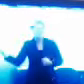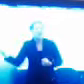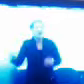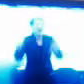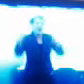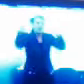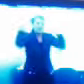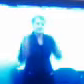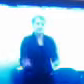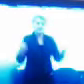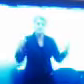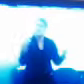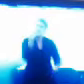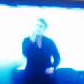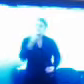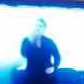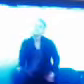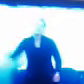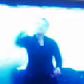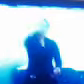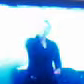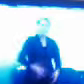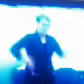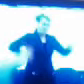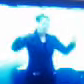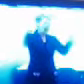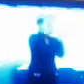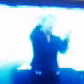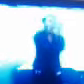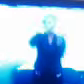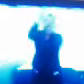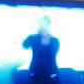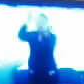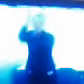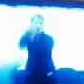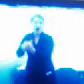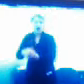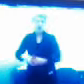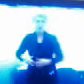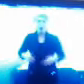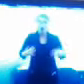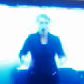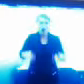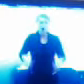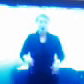ate all these things. I ate everyone. And now I'm going to eat you." And it ate all 5 of the